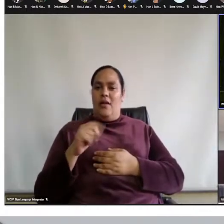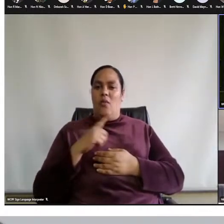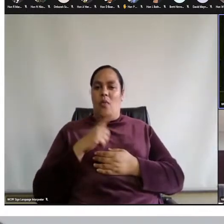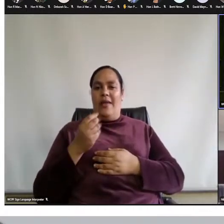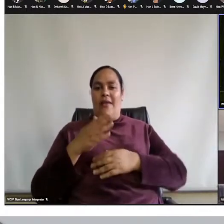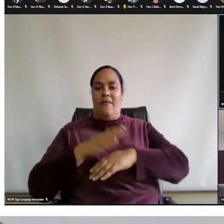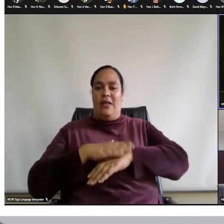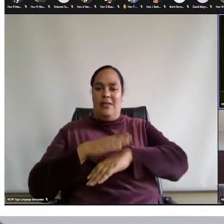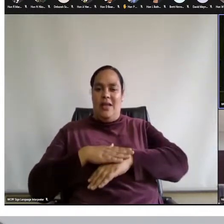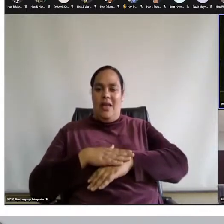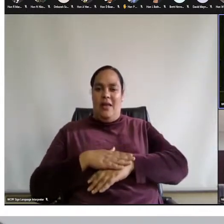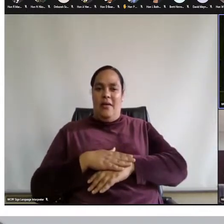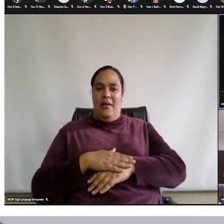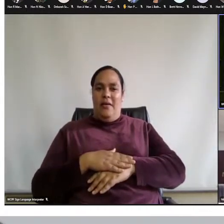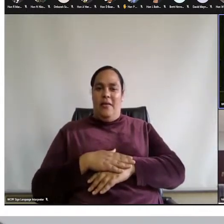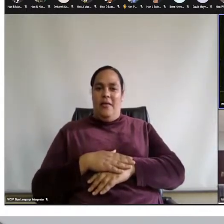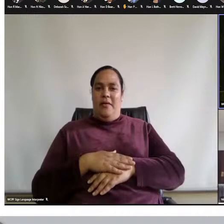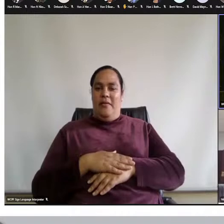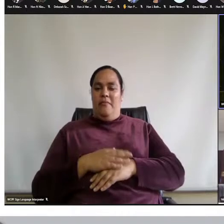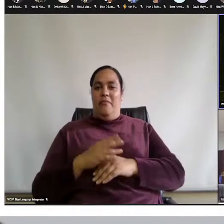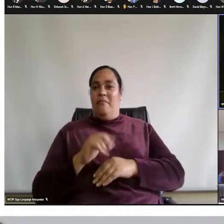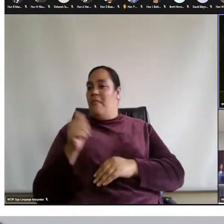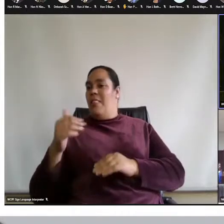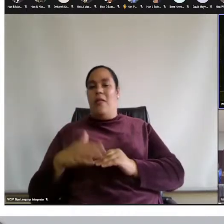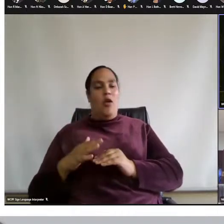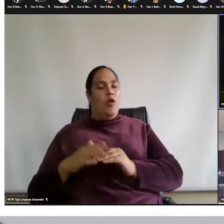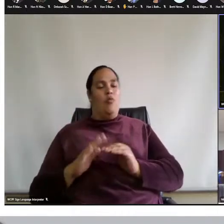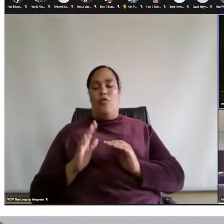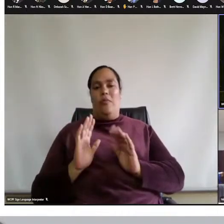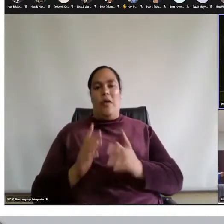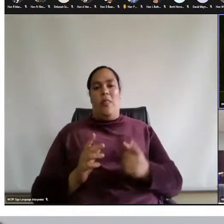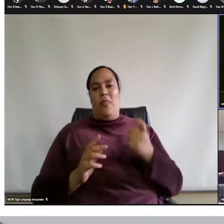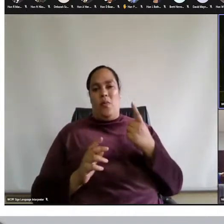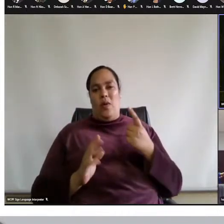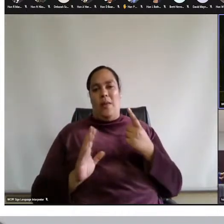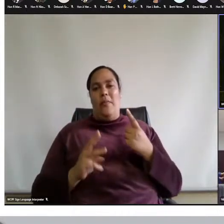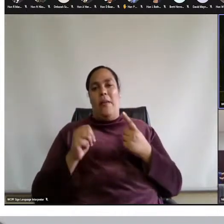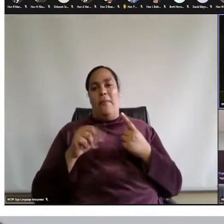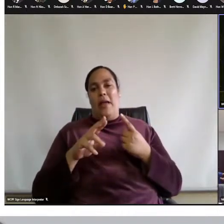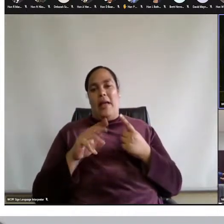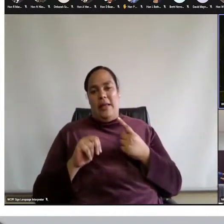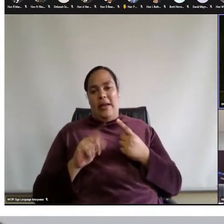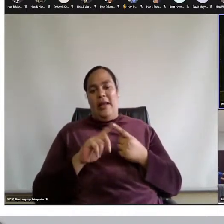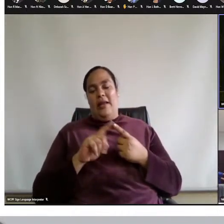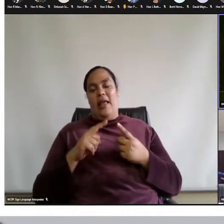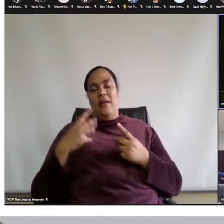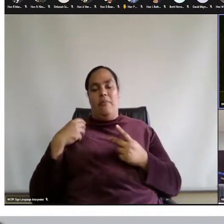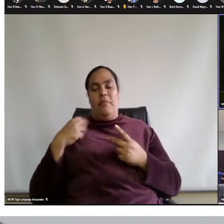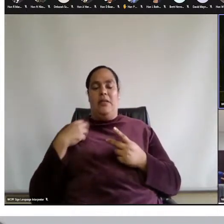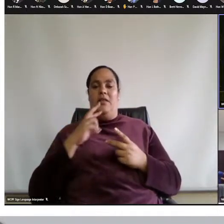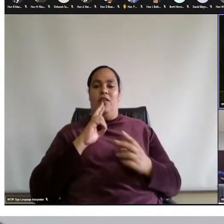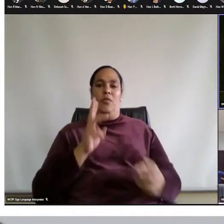time limit, I will not take anyone beyond that. It's going to be Honorable Maran, and then the Honorable Minister will respond.